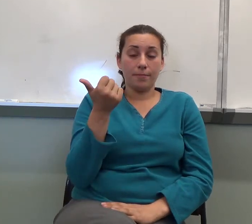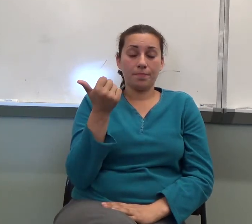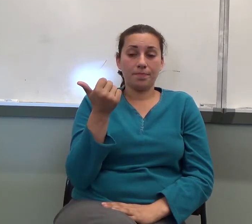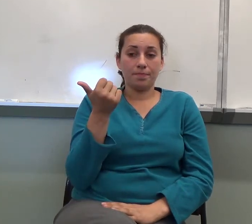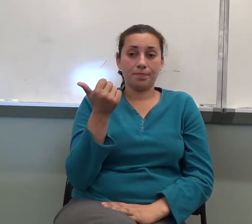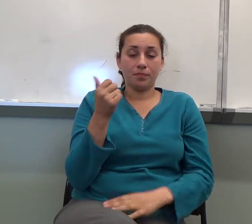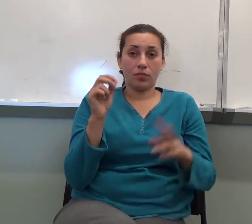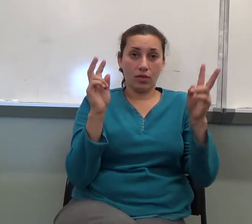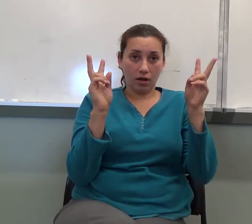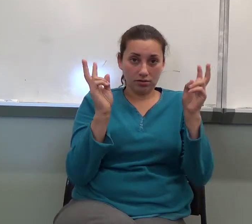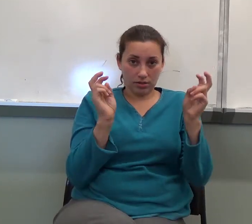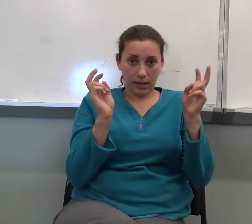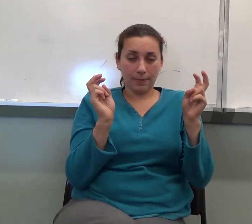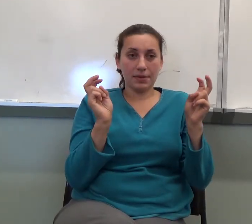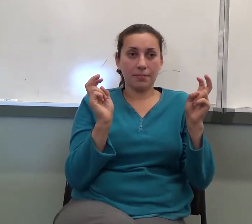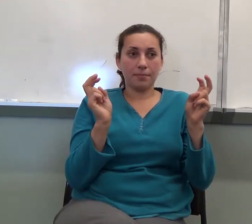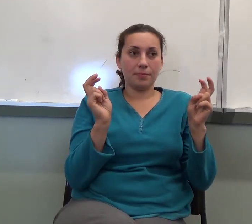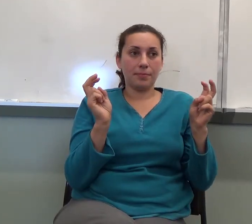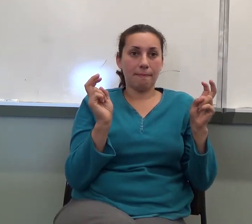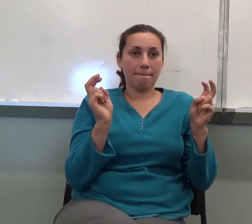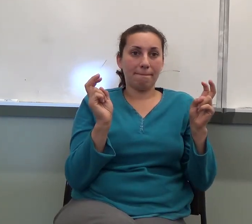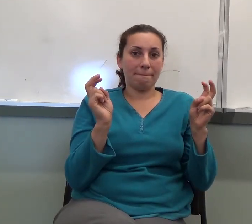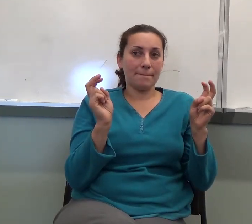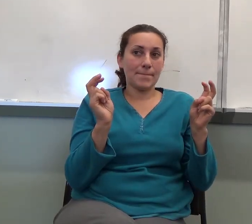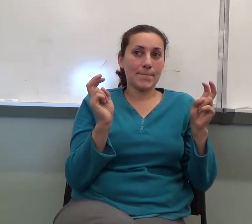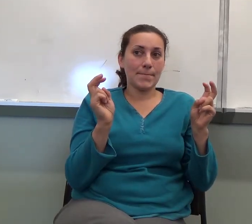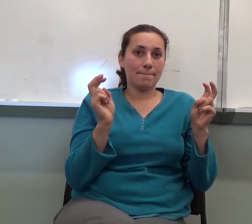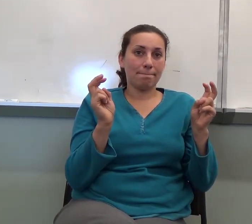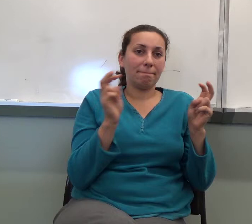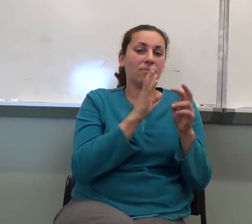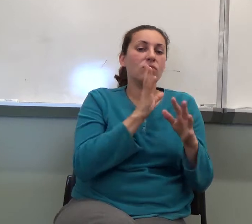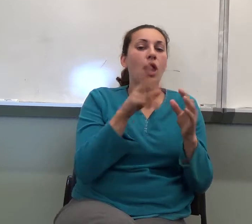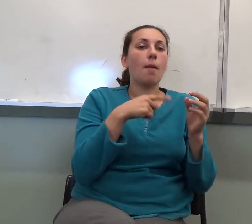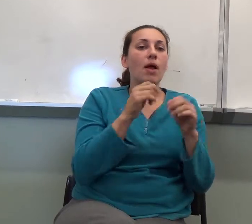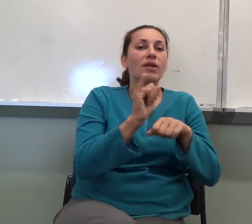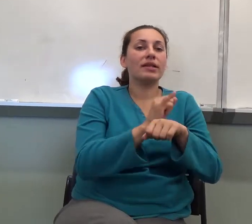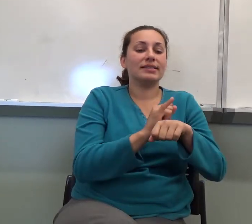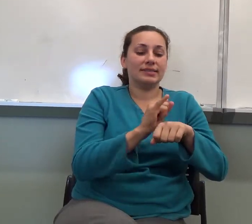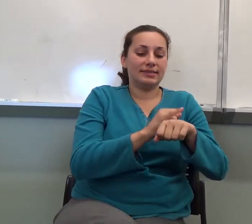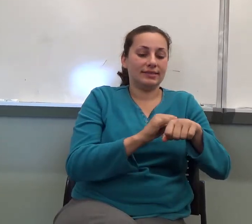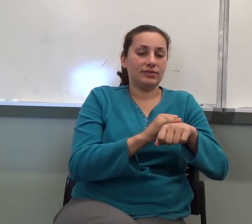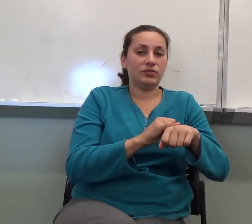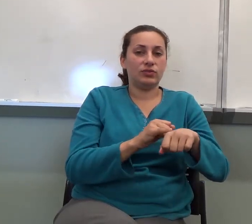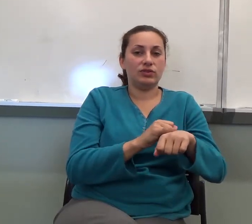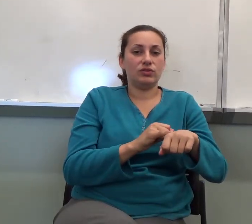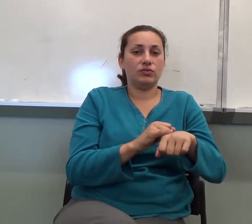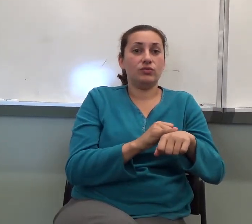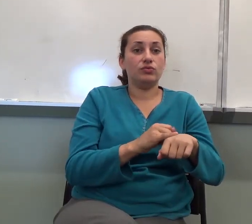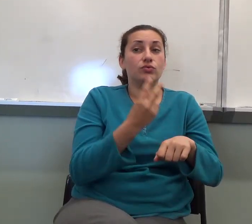topic, and it had to do with interest. There are 2 types of interest. Let's take a look at